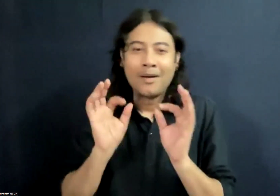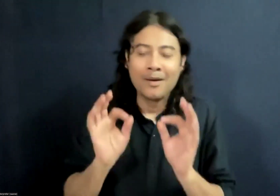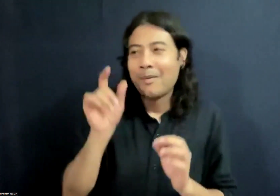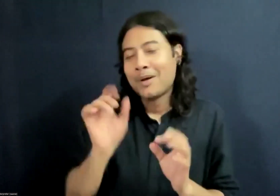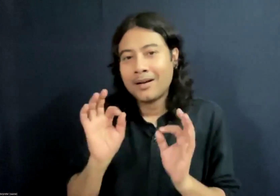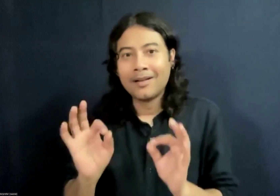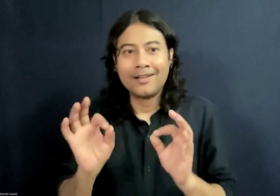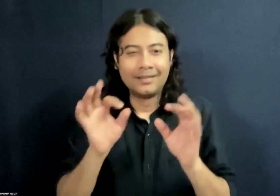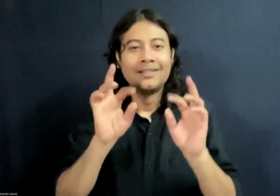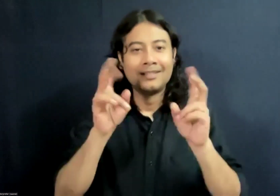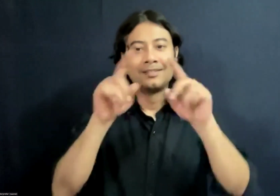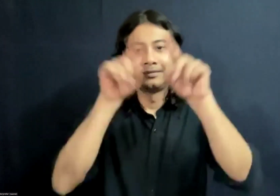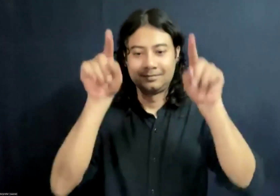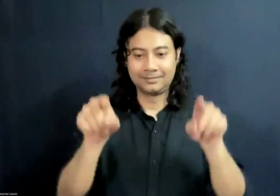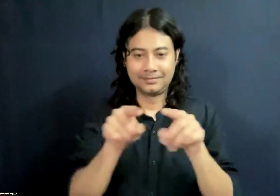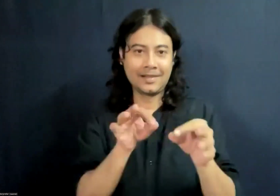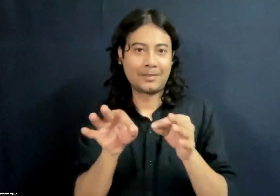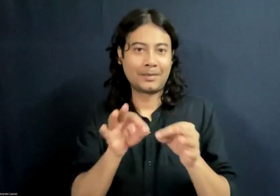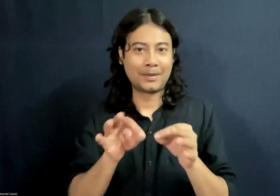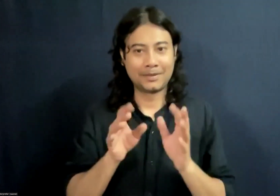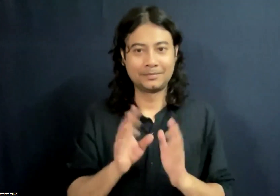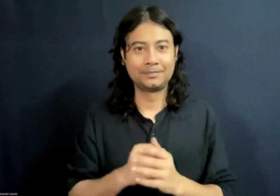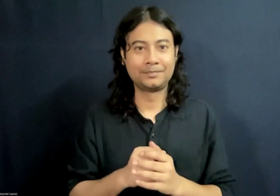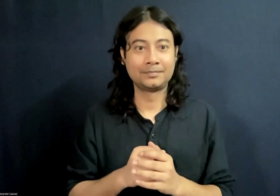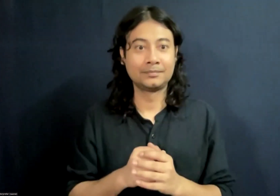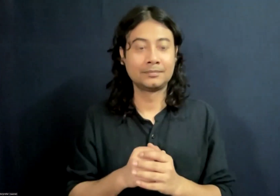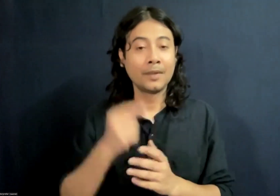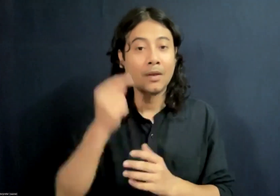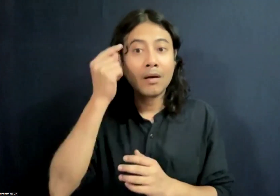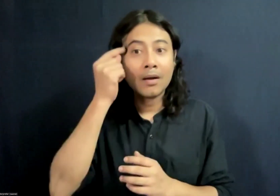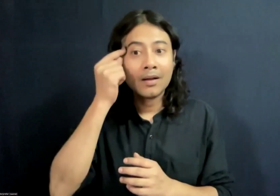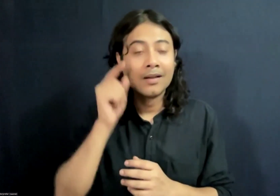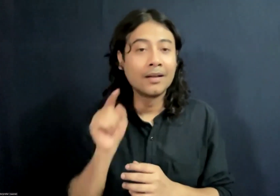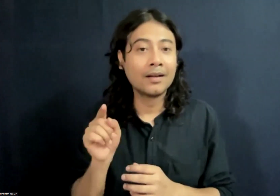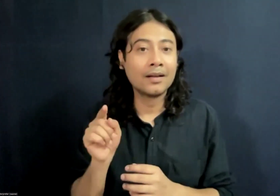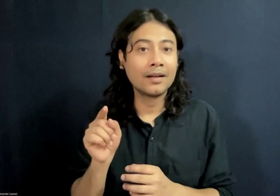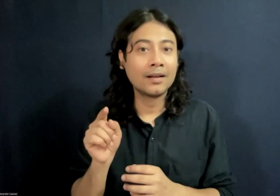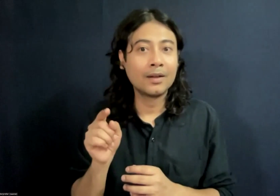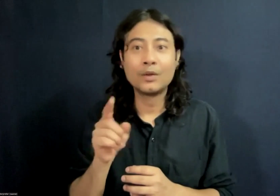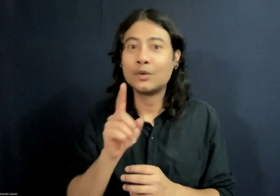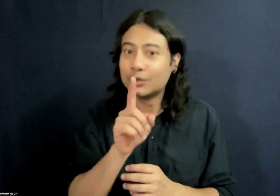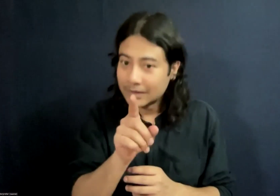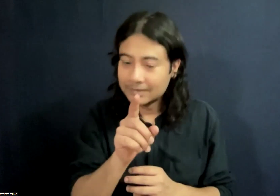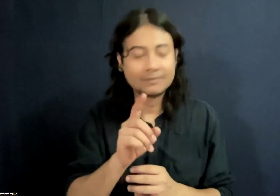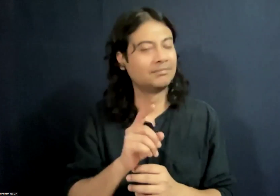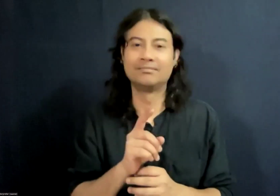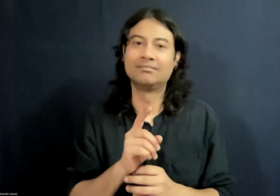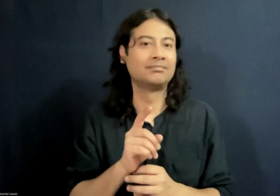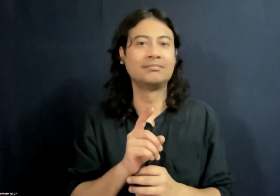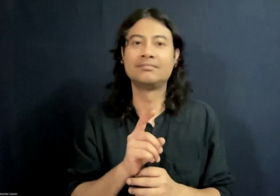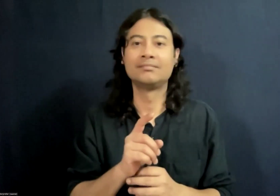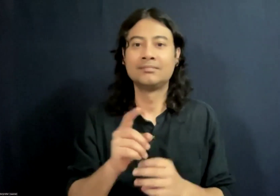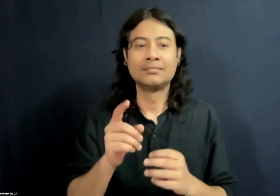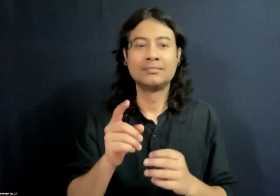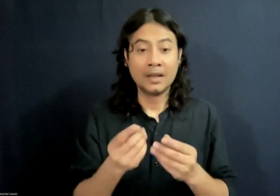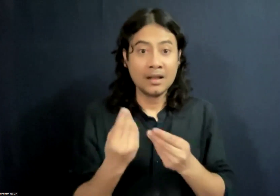right? So it is fine, I have money. So that is why it is said that charity should be given out of duty. It is my duty